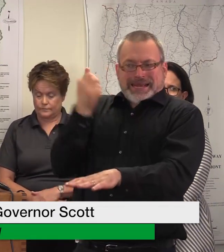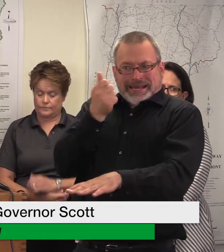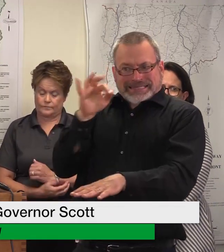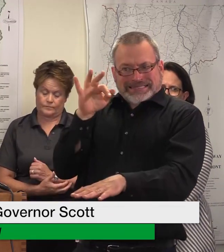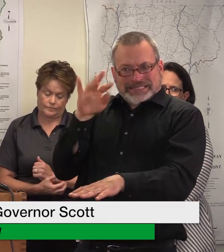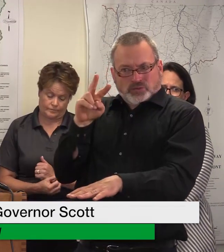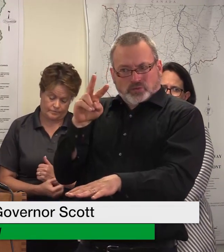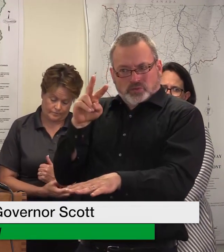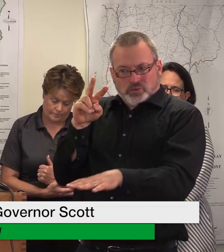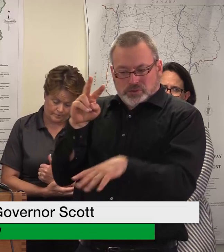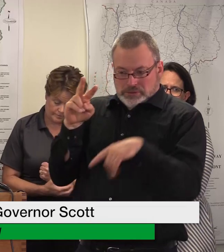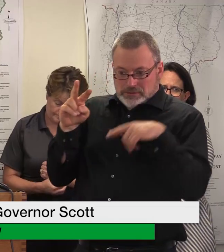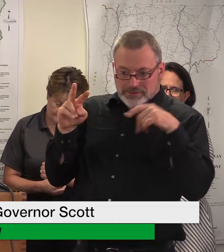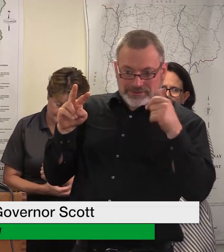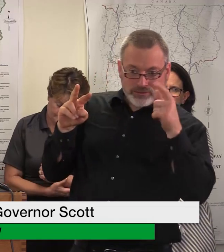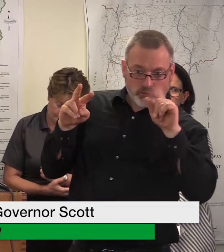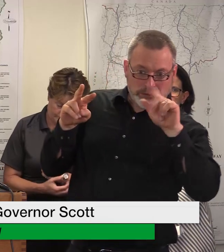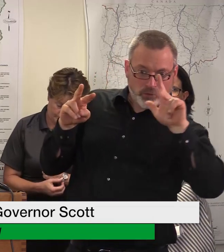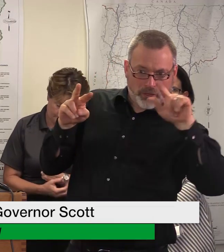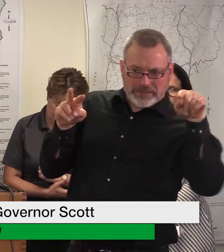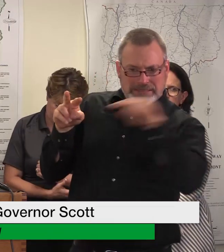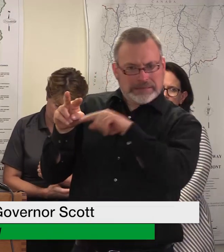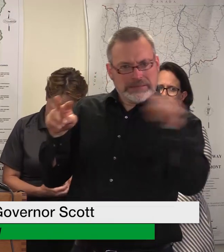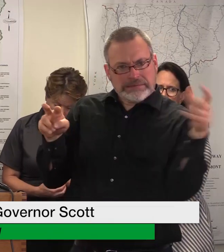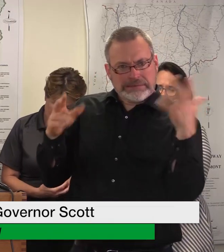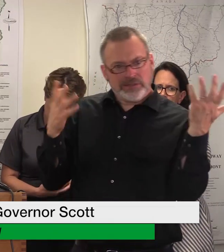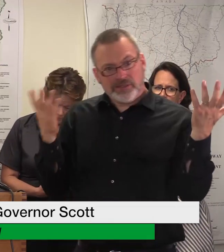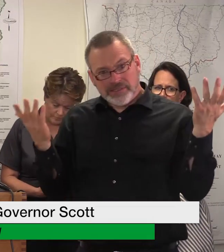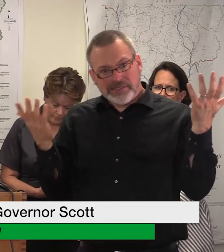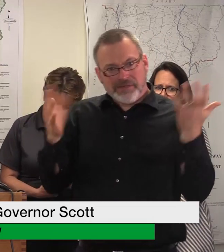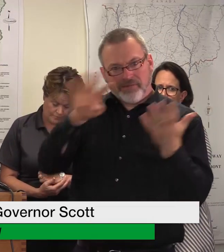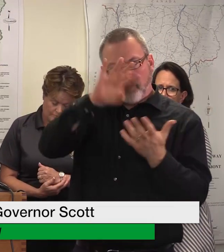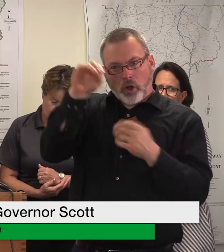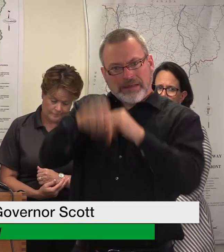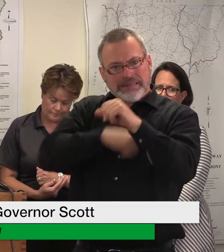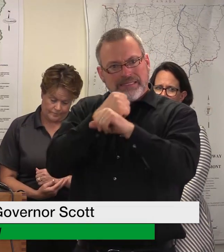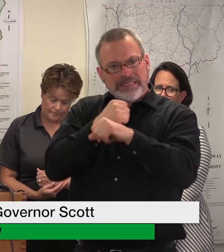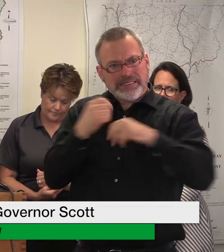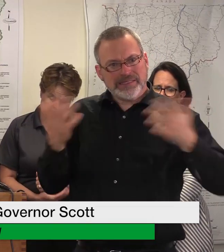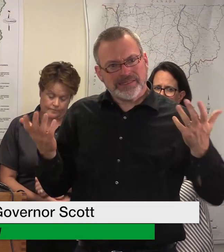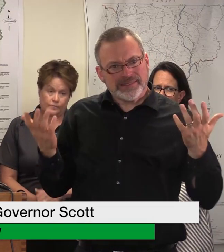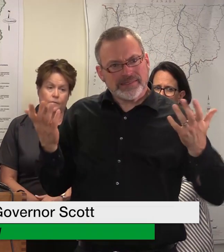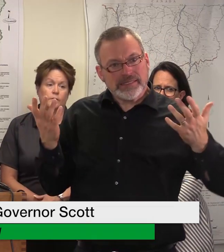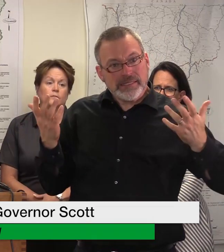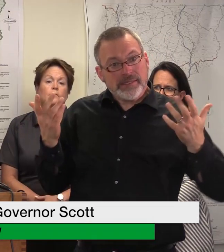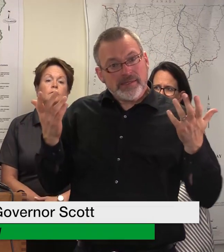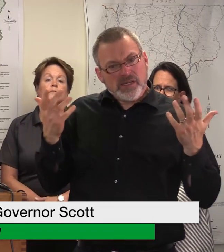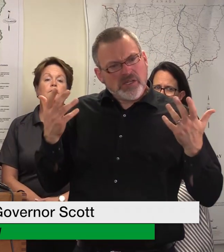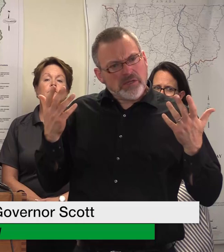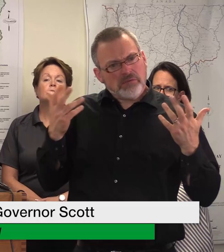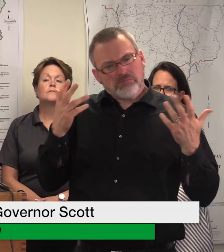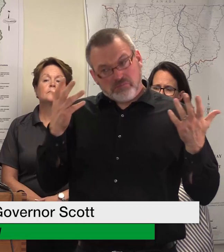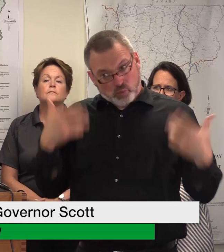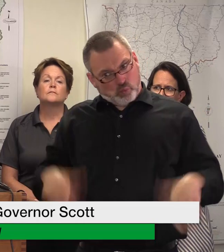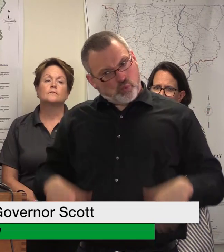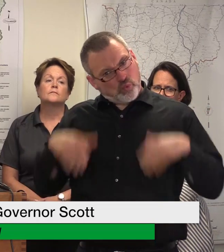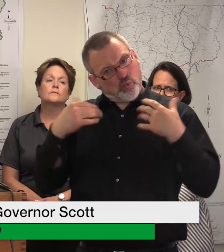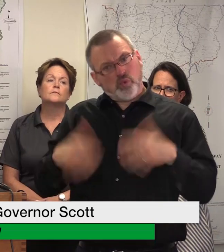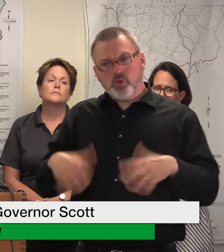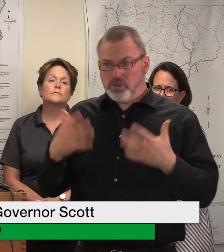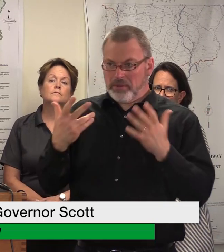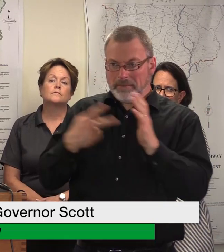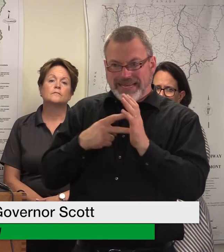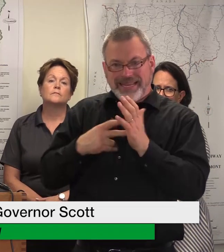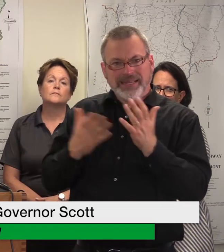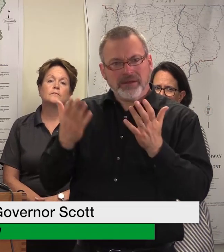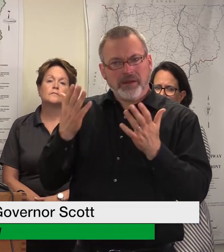2023. It's pretty relatively safe to assume that we can anticipate catastrophic events happening on a much